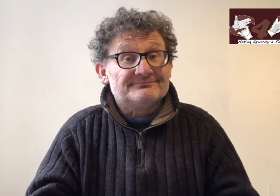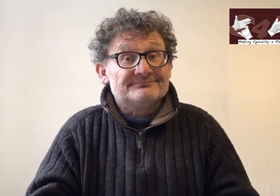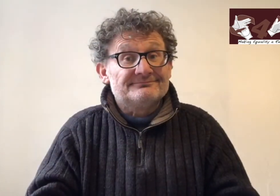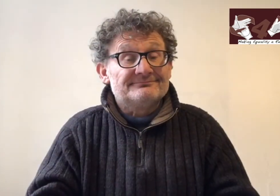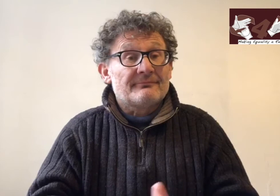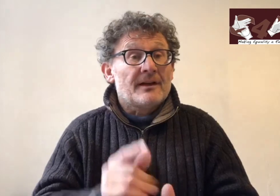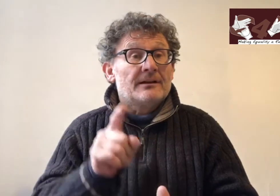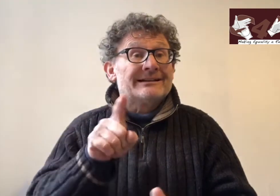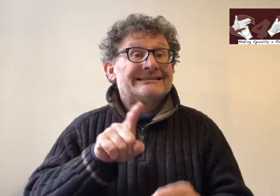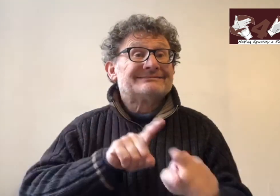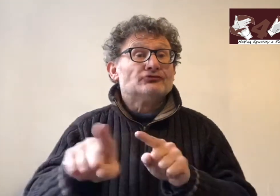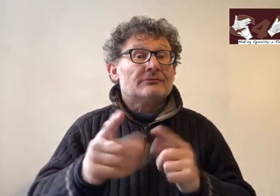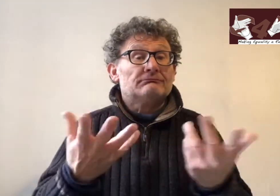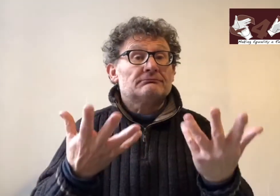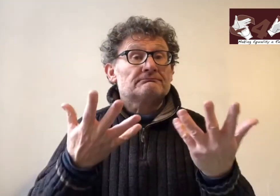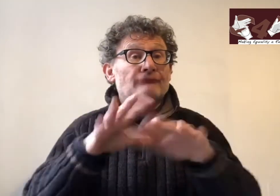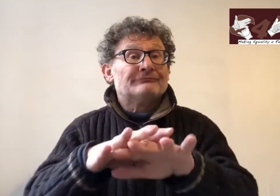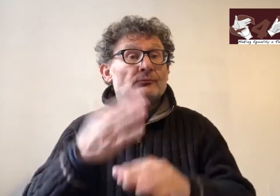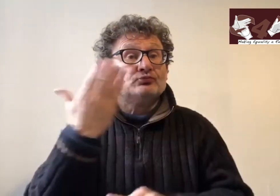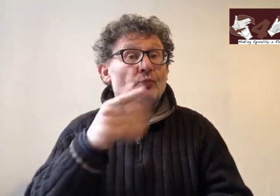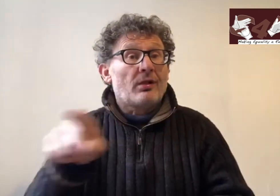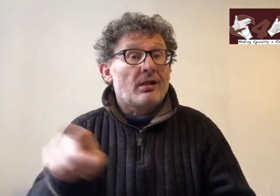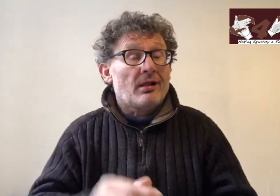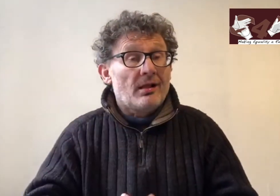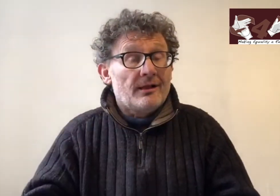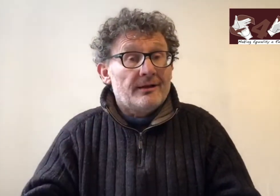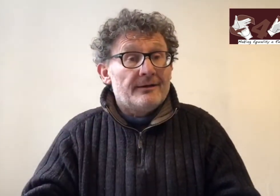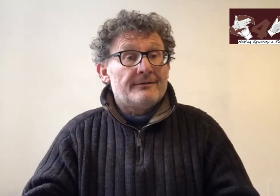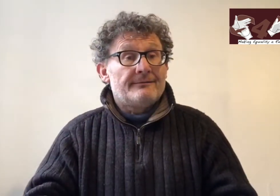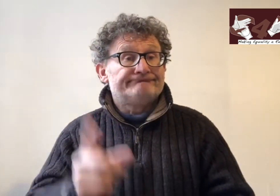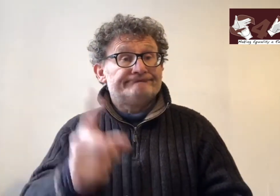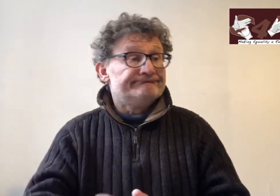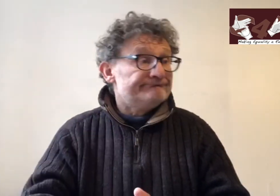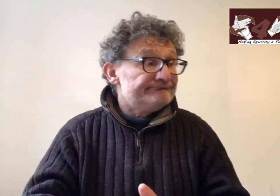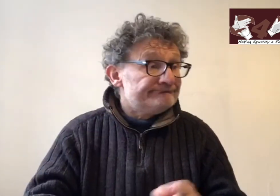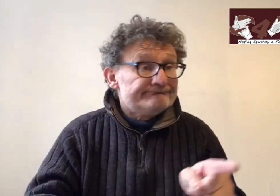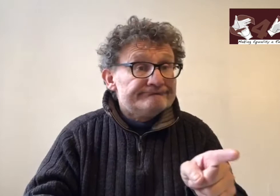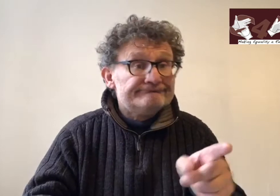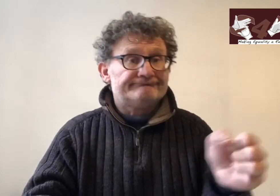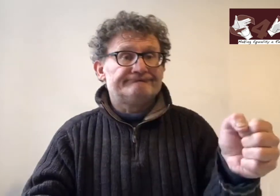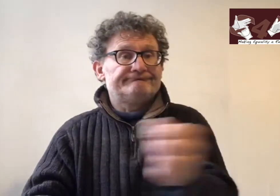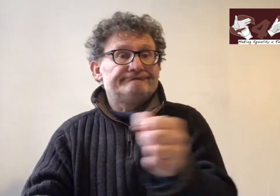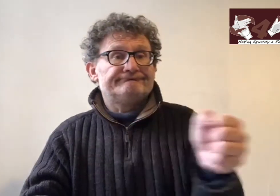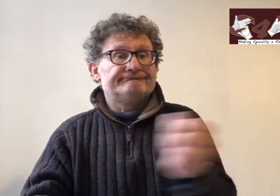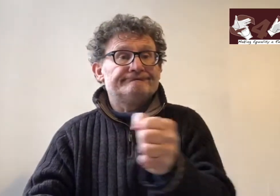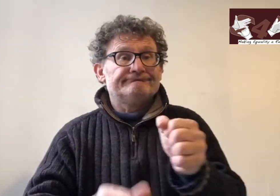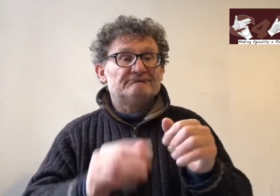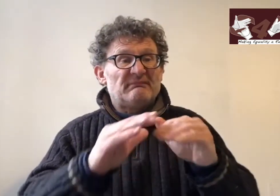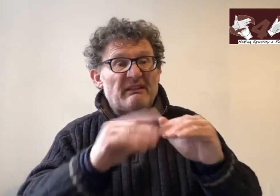sign anywhere. Especially like with mainstream schools, you find this. Suddenly they are wanting